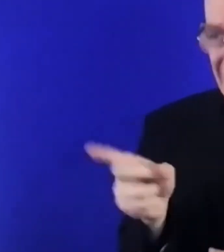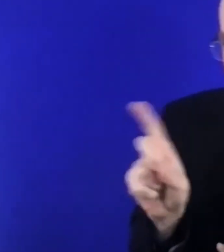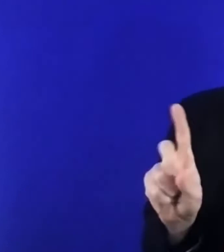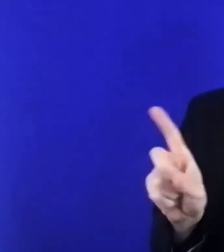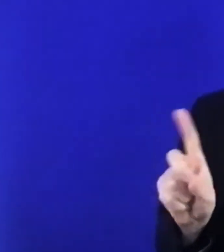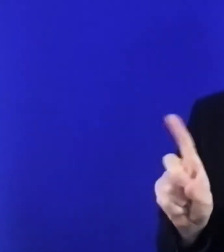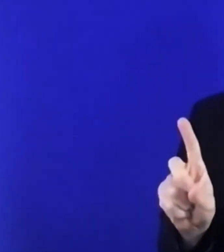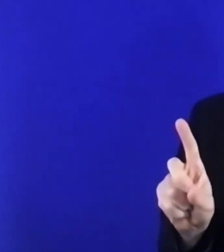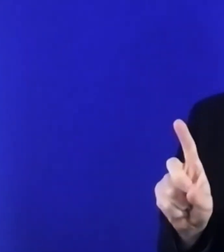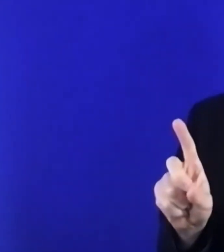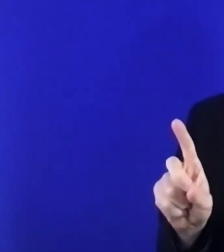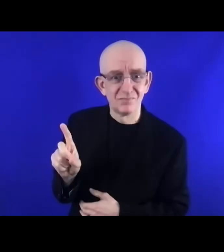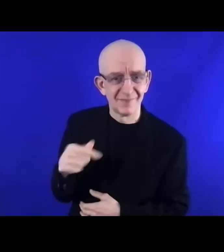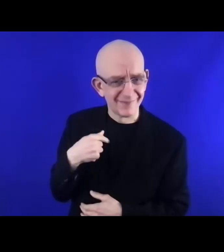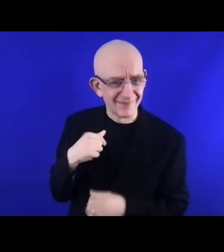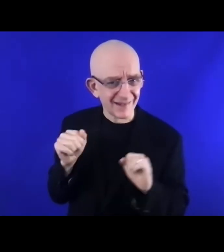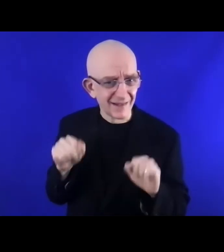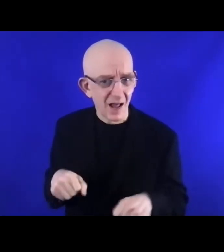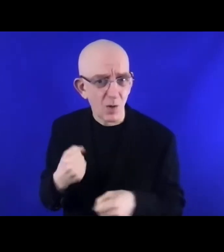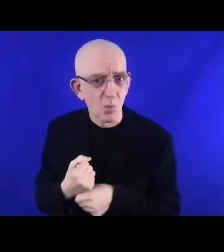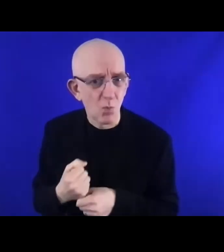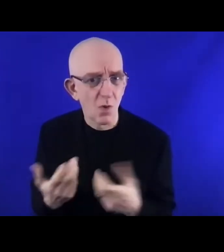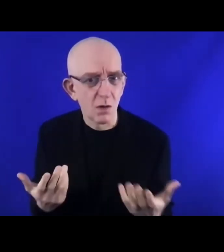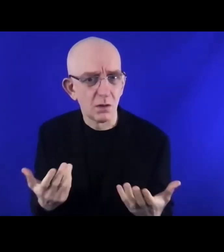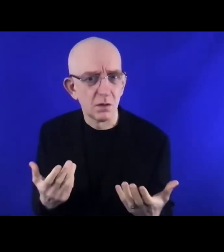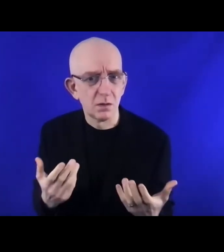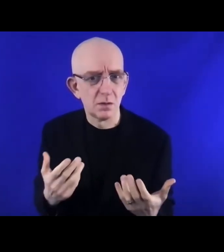What about Natalie from Panama? What can she tell me about that?